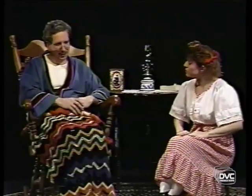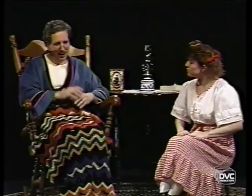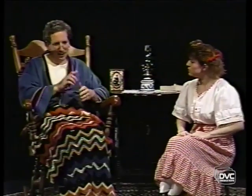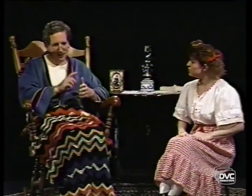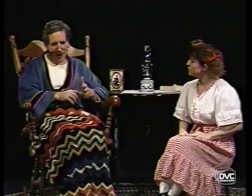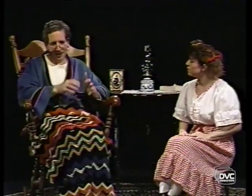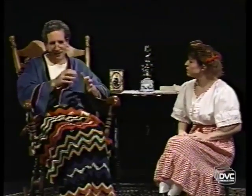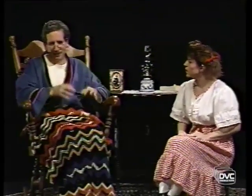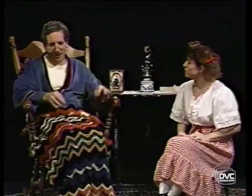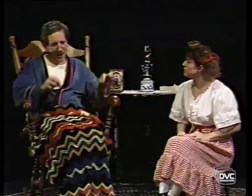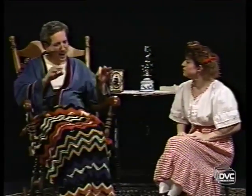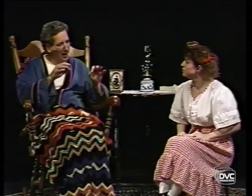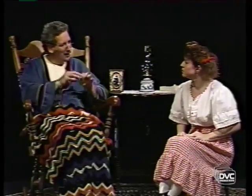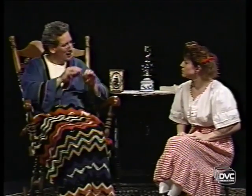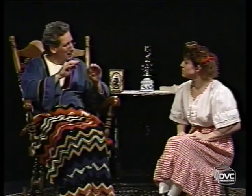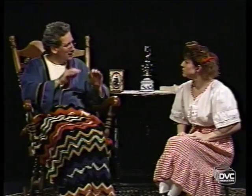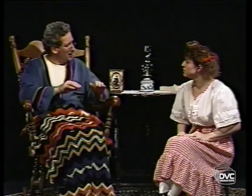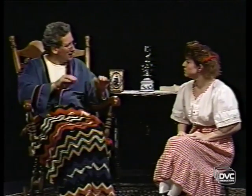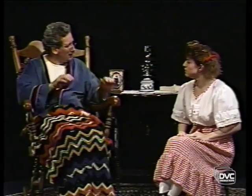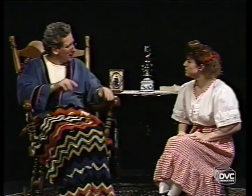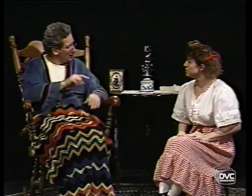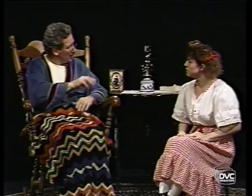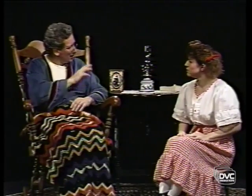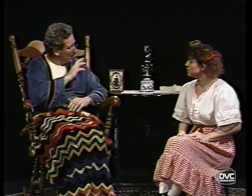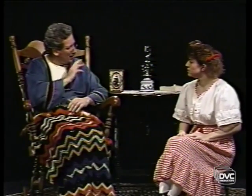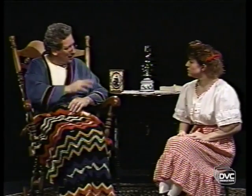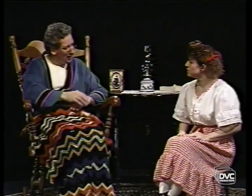Maggie what a precious child you are